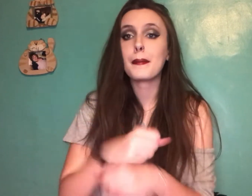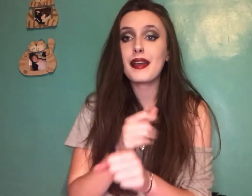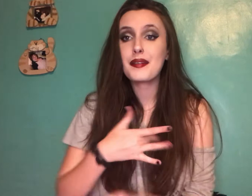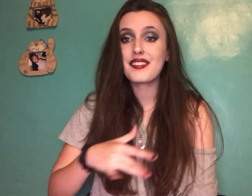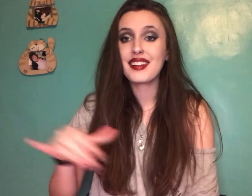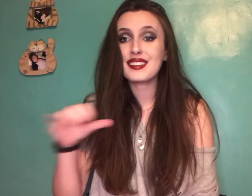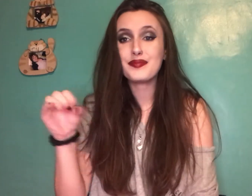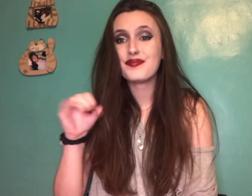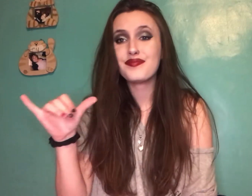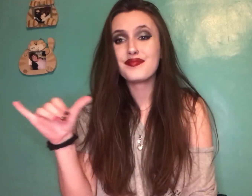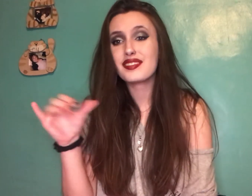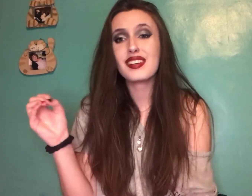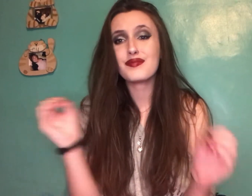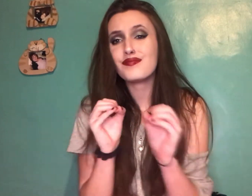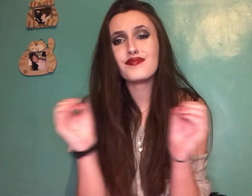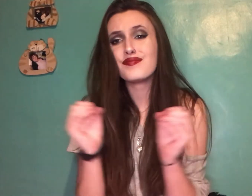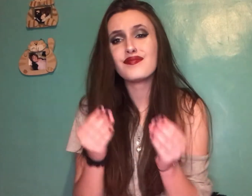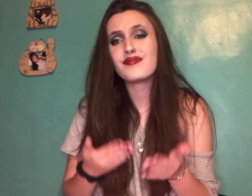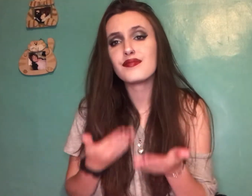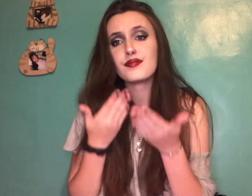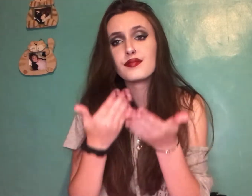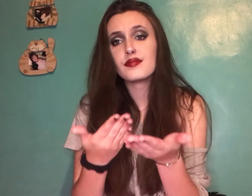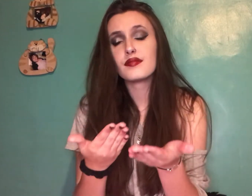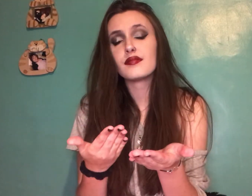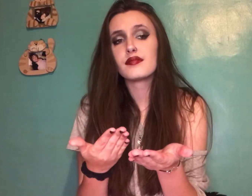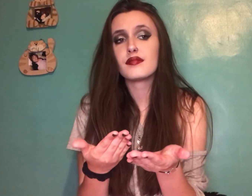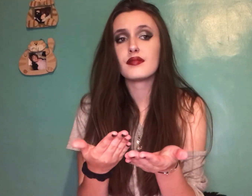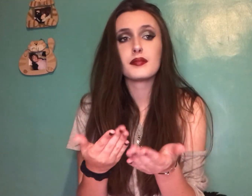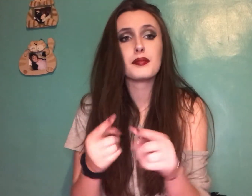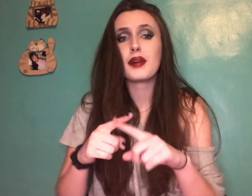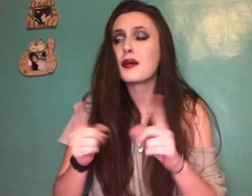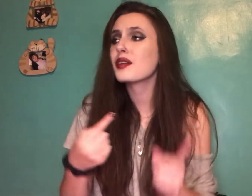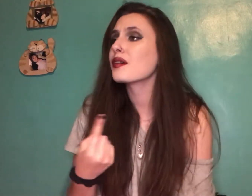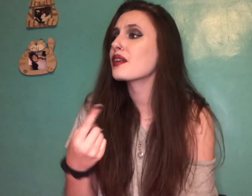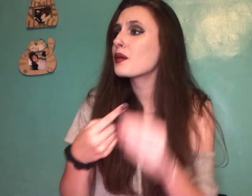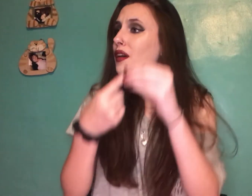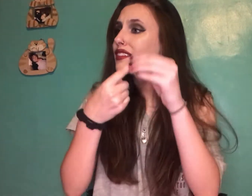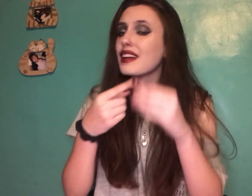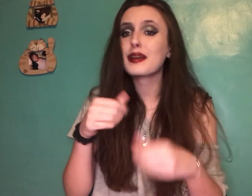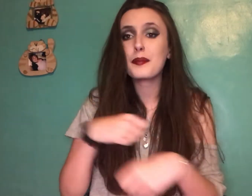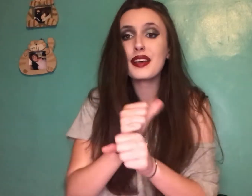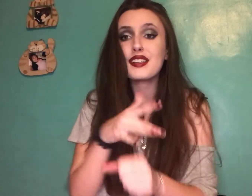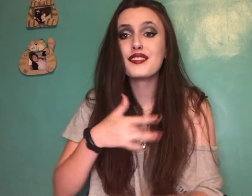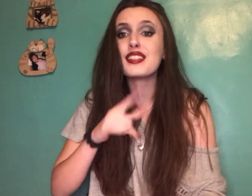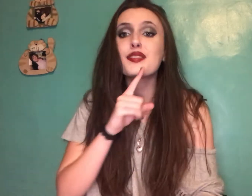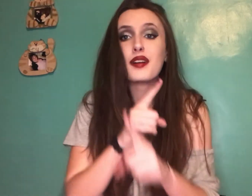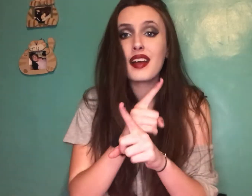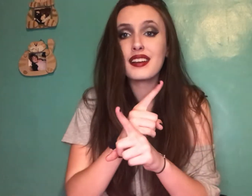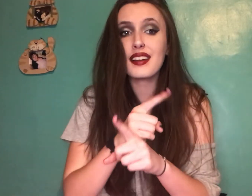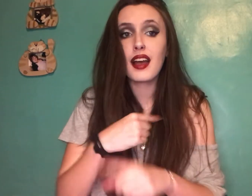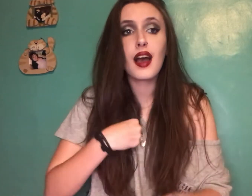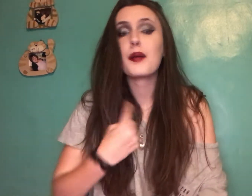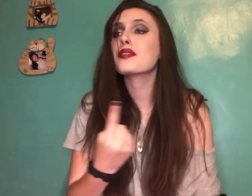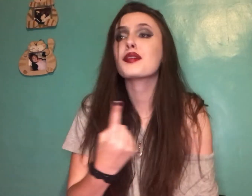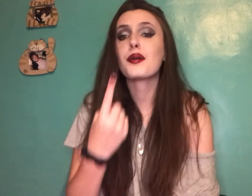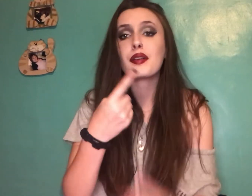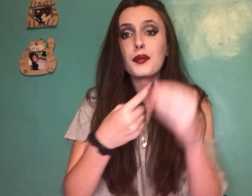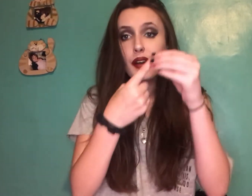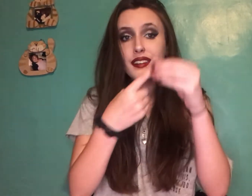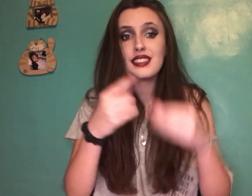feel like I got nothing to offer. But I'm the only one that can make you feel right. I'm the only one that